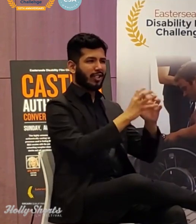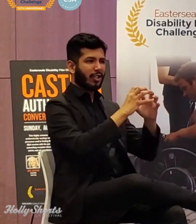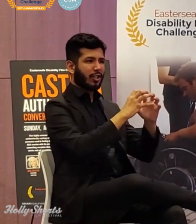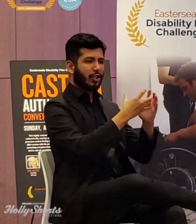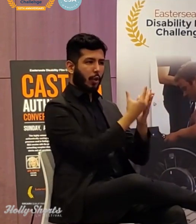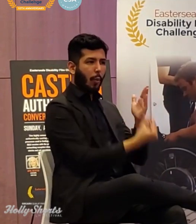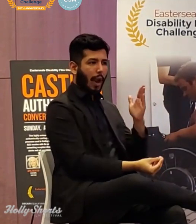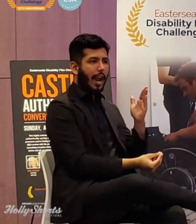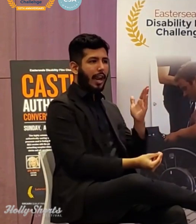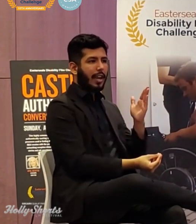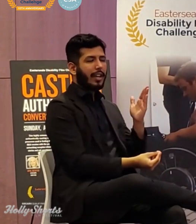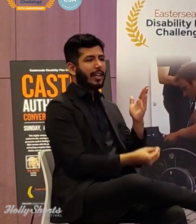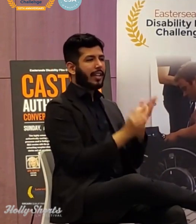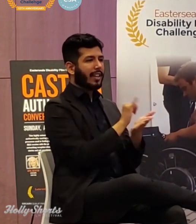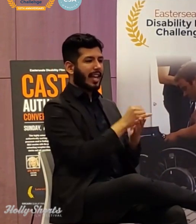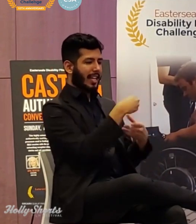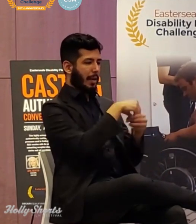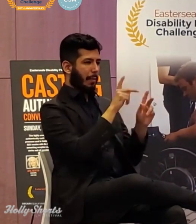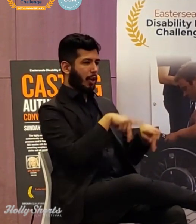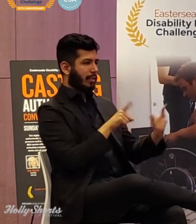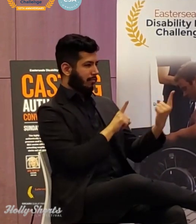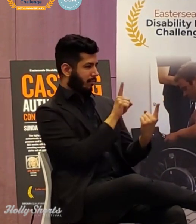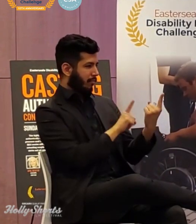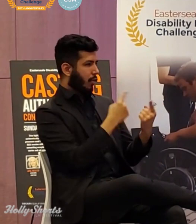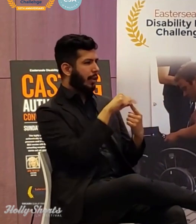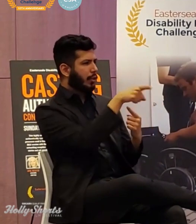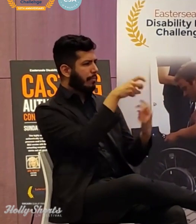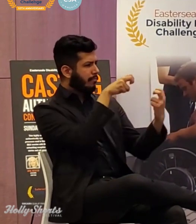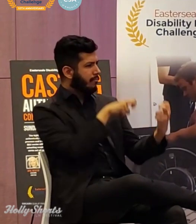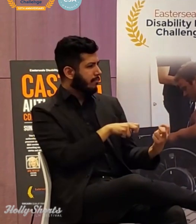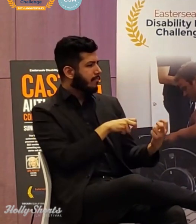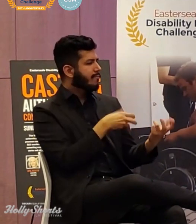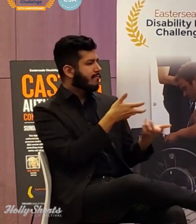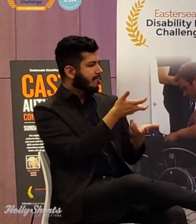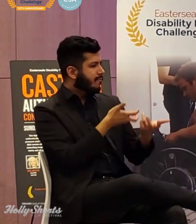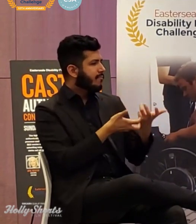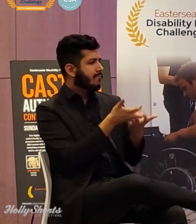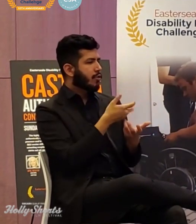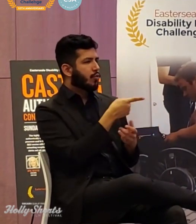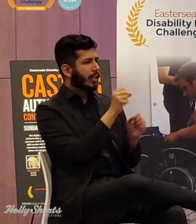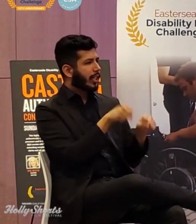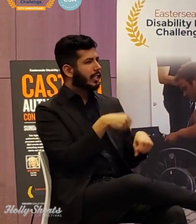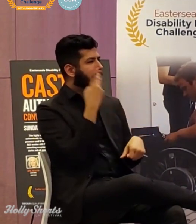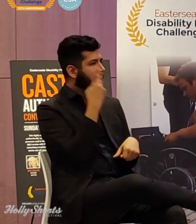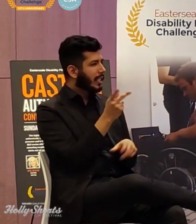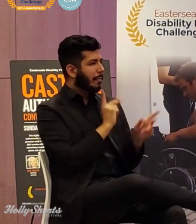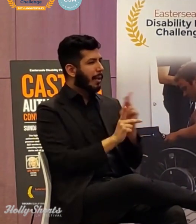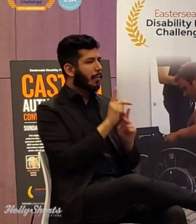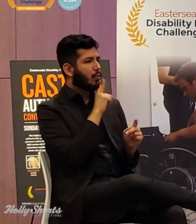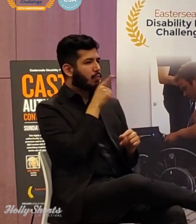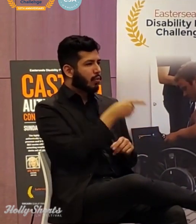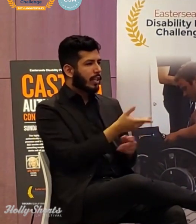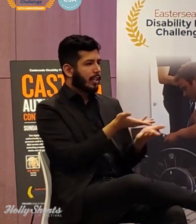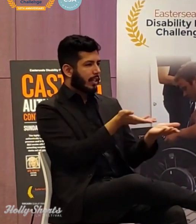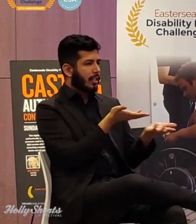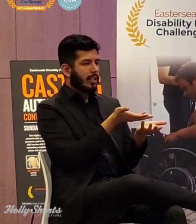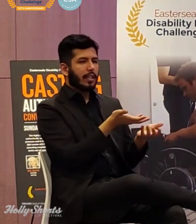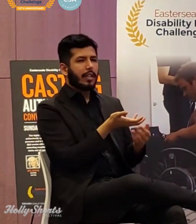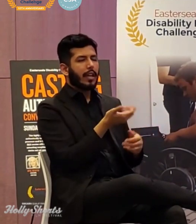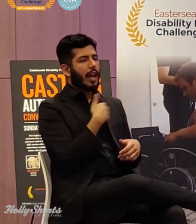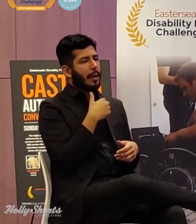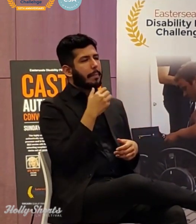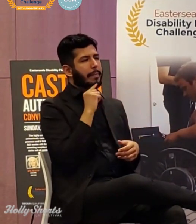meet people and you sit with them, you get to know them, not just what performance they put on the tape. And I have to say, I kind of miss